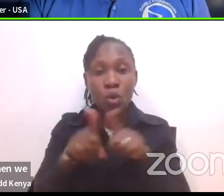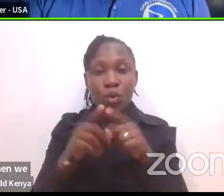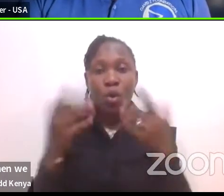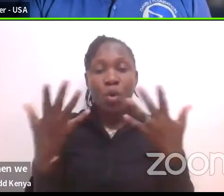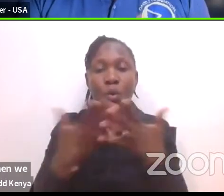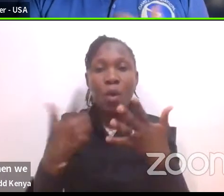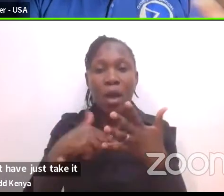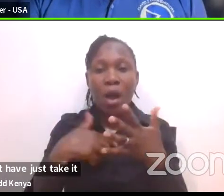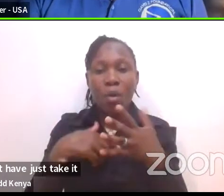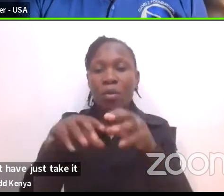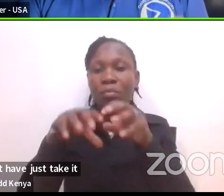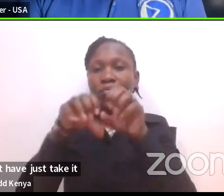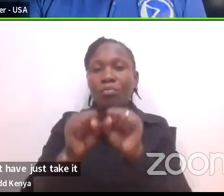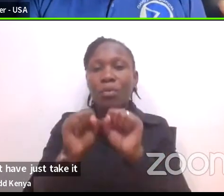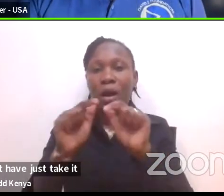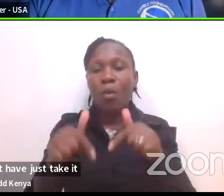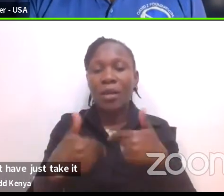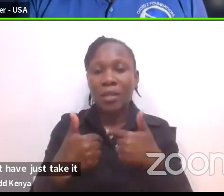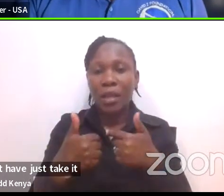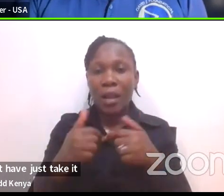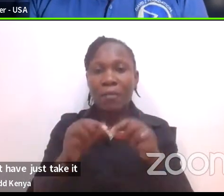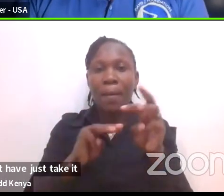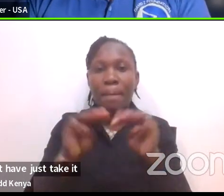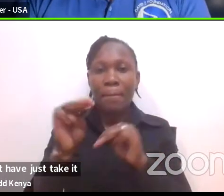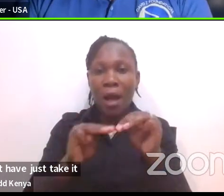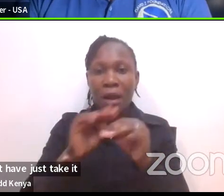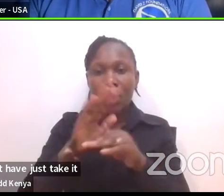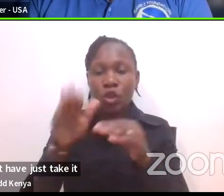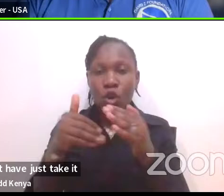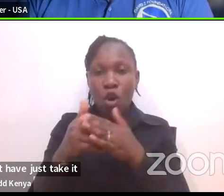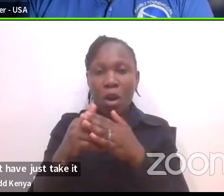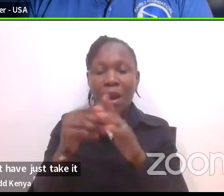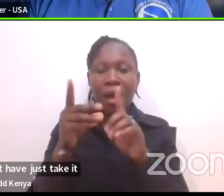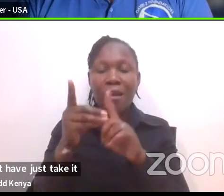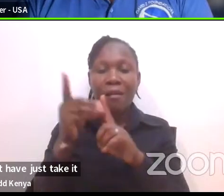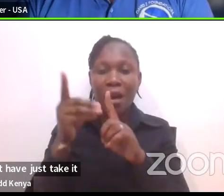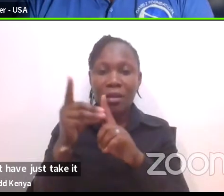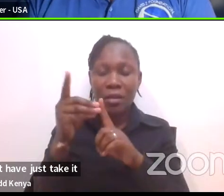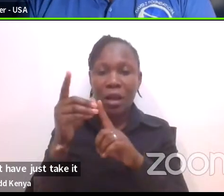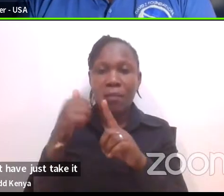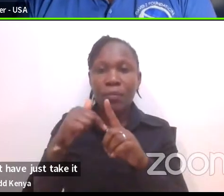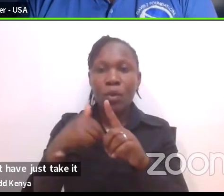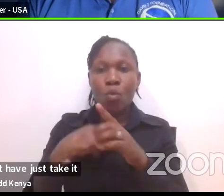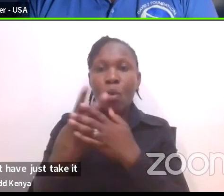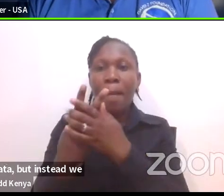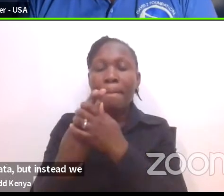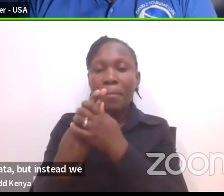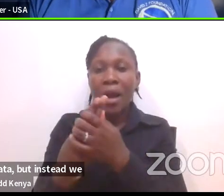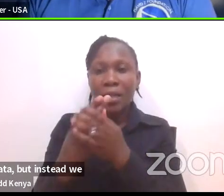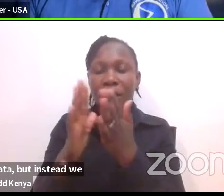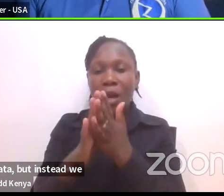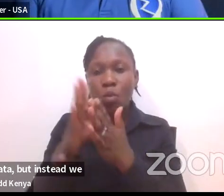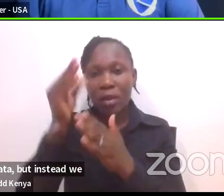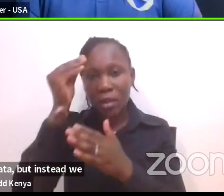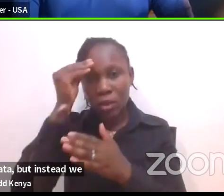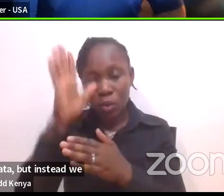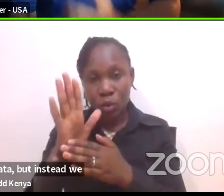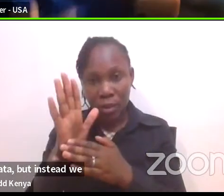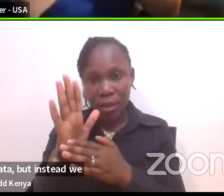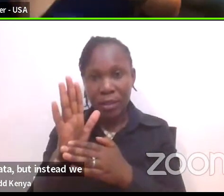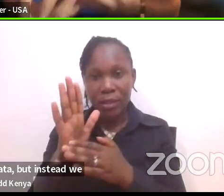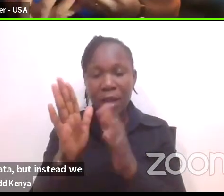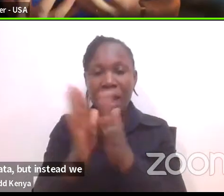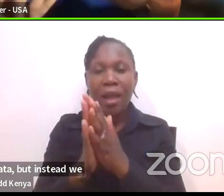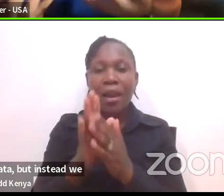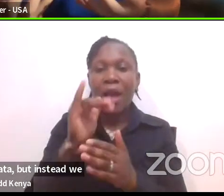upon ourselves to manage all this data, but instead we partner with the students and their whole IEP team